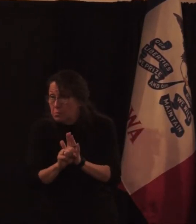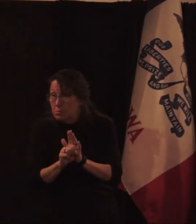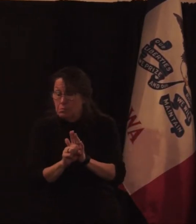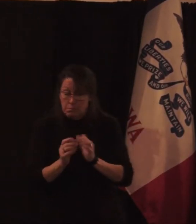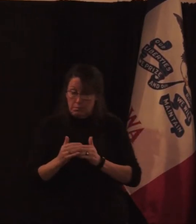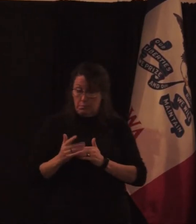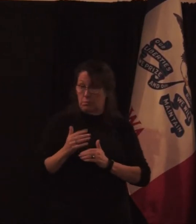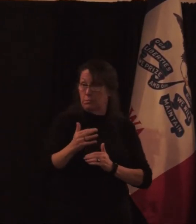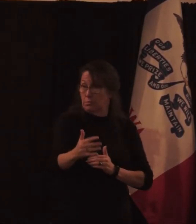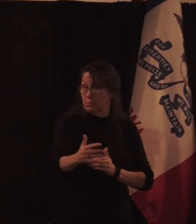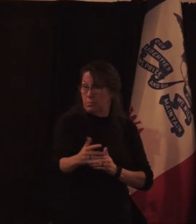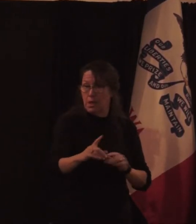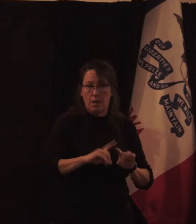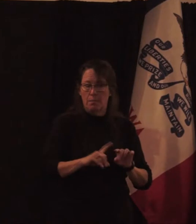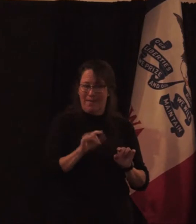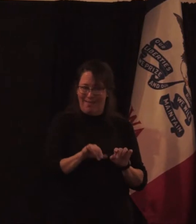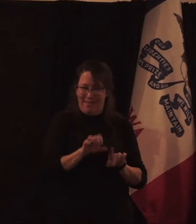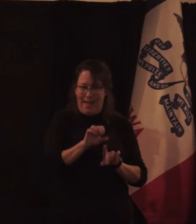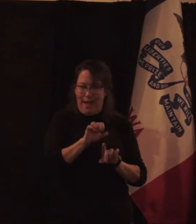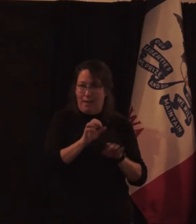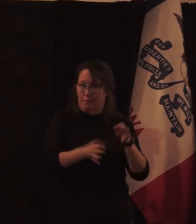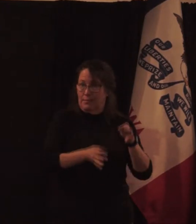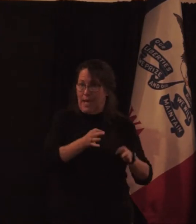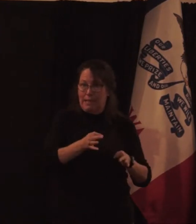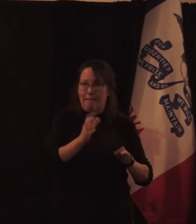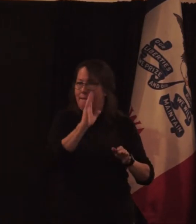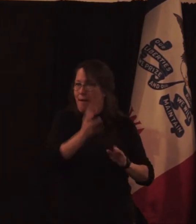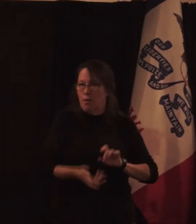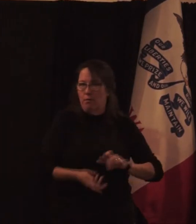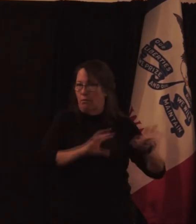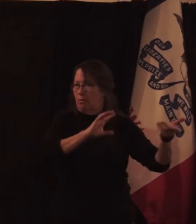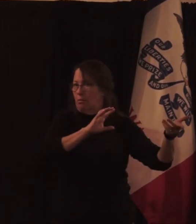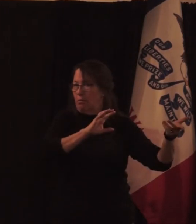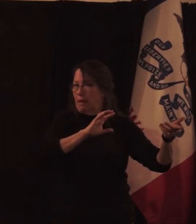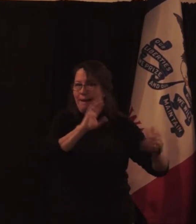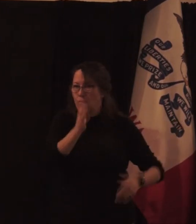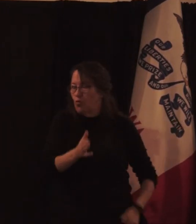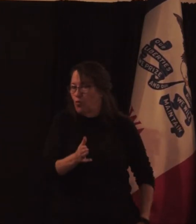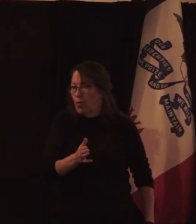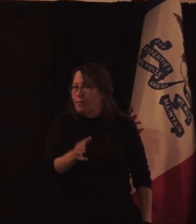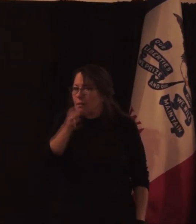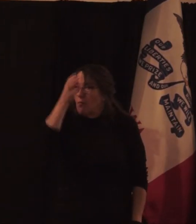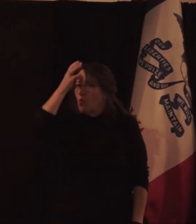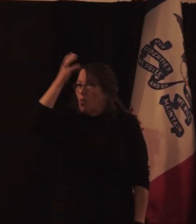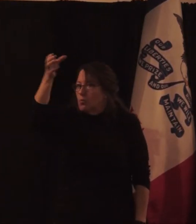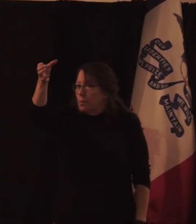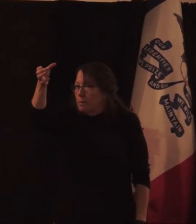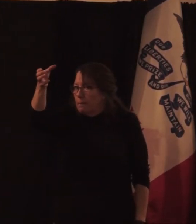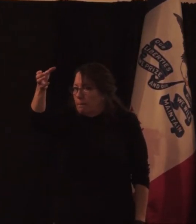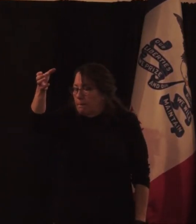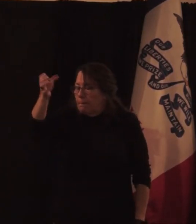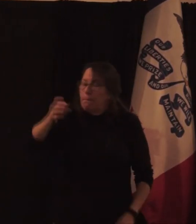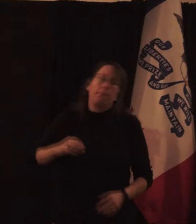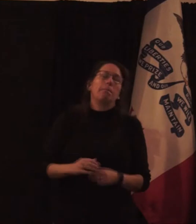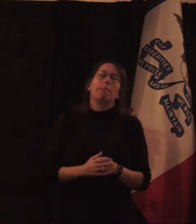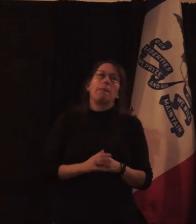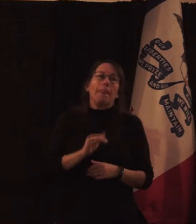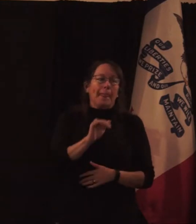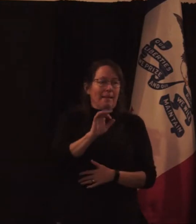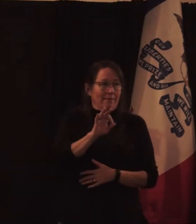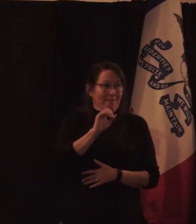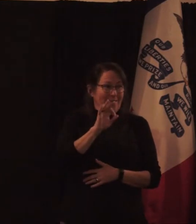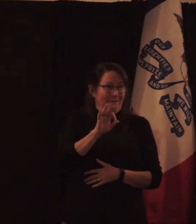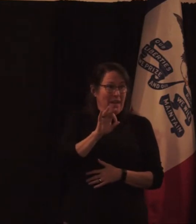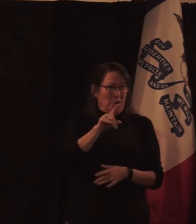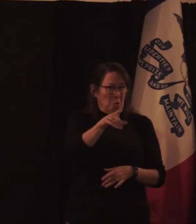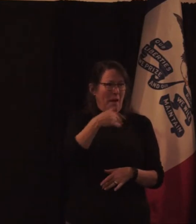moved ahead on it, but that case itself has never been overturned. Again, it's that idea that somehow if you